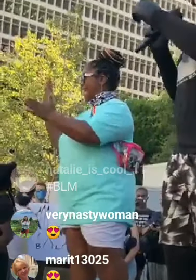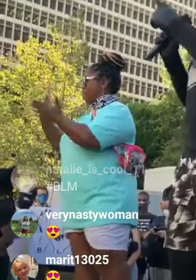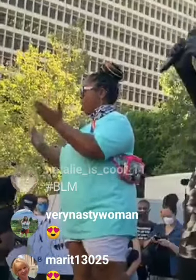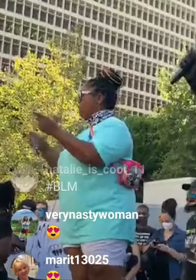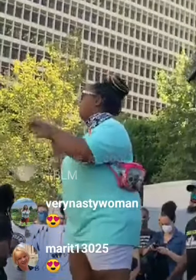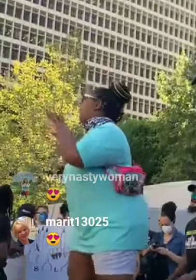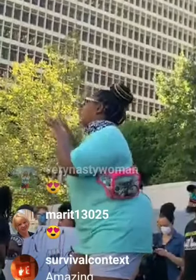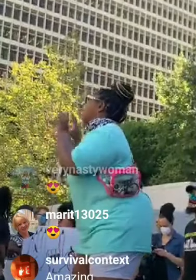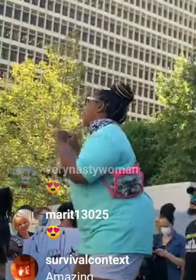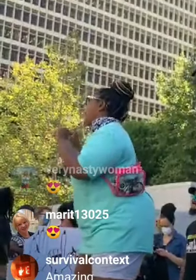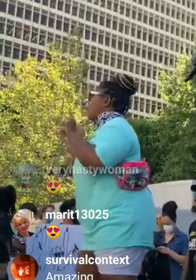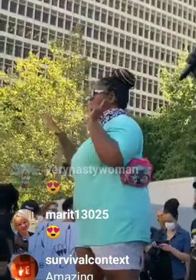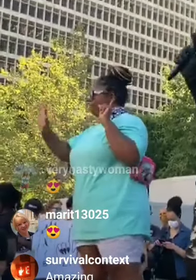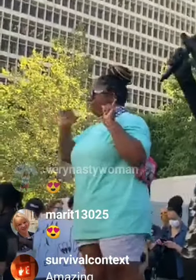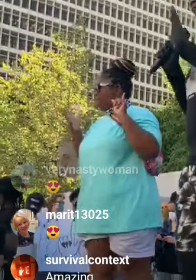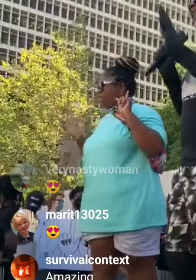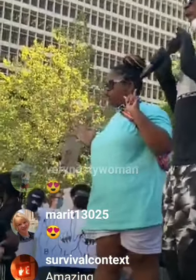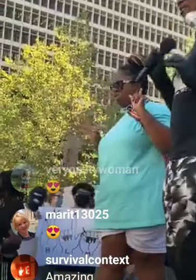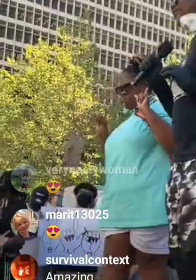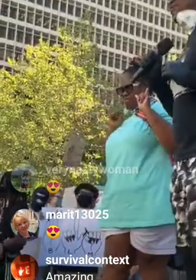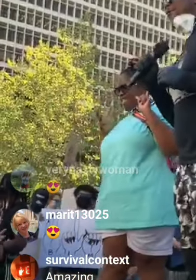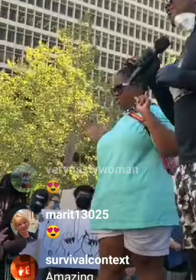are free. Okay, there's a second part.